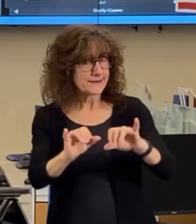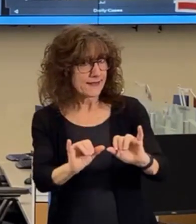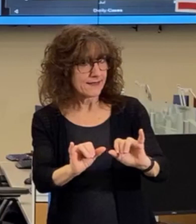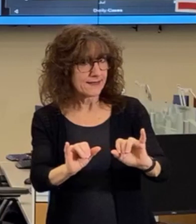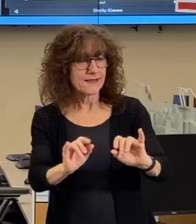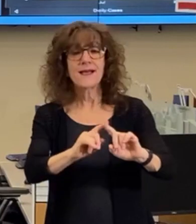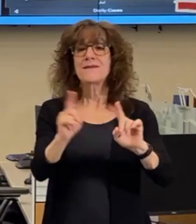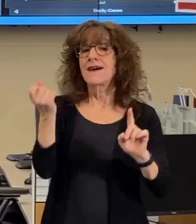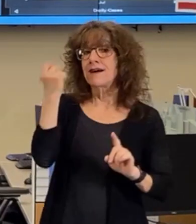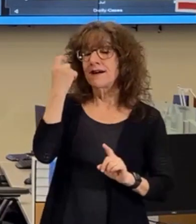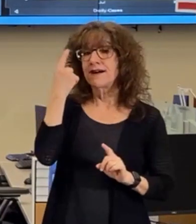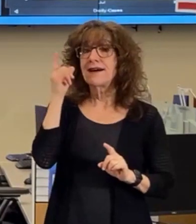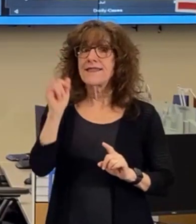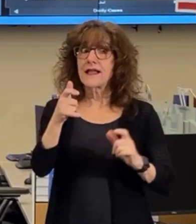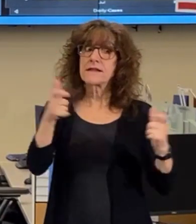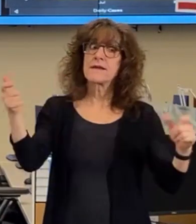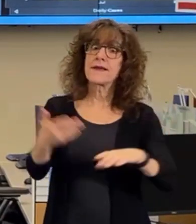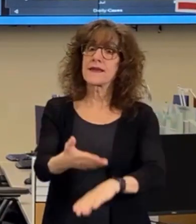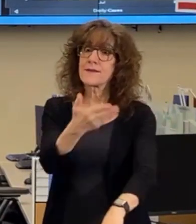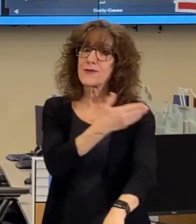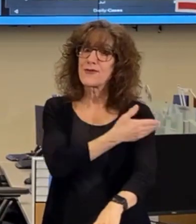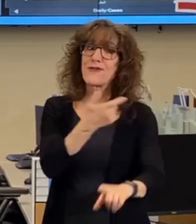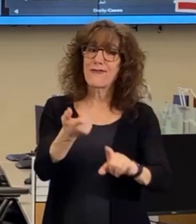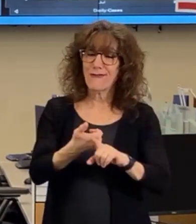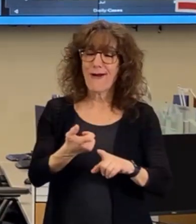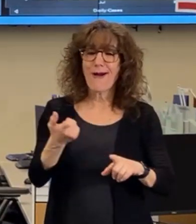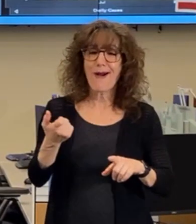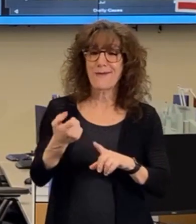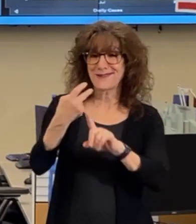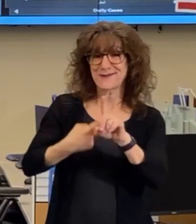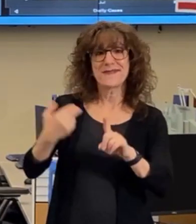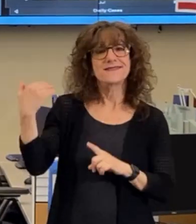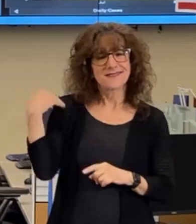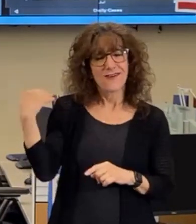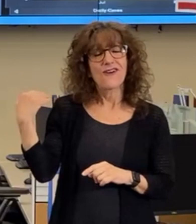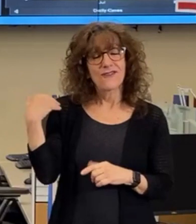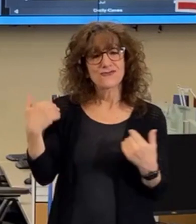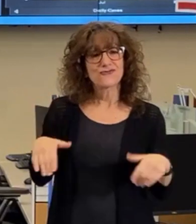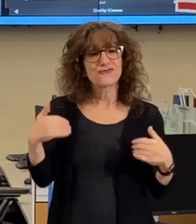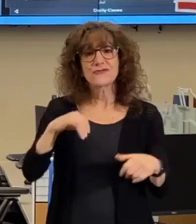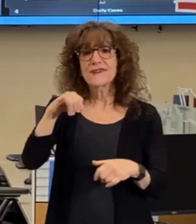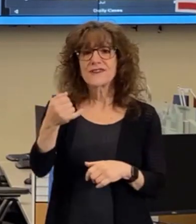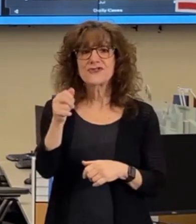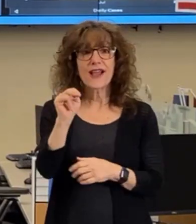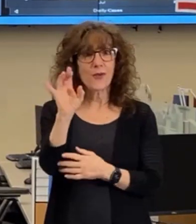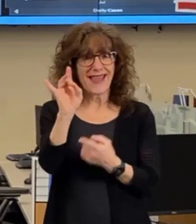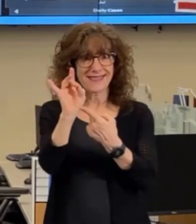but this is a big improvement from where we were just 2 months ago. On January